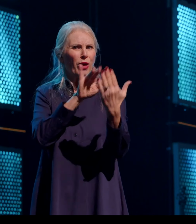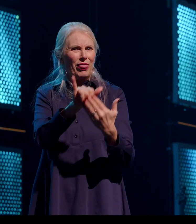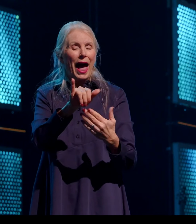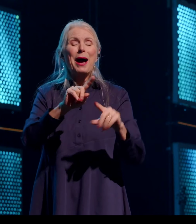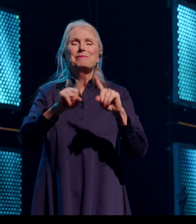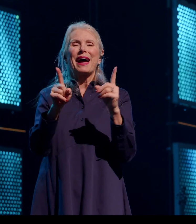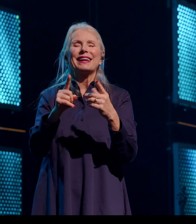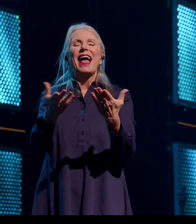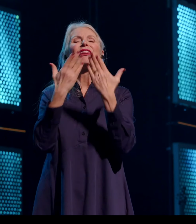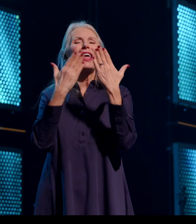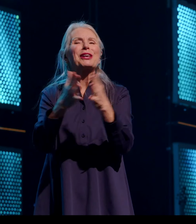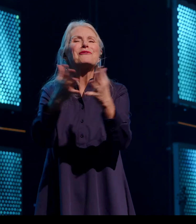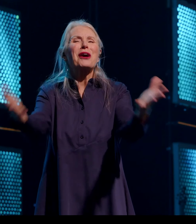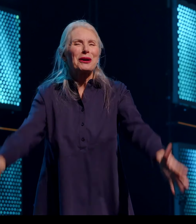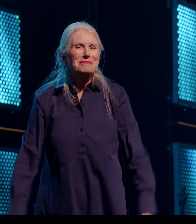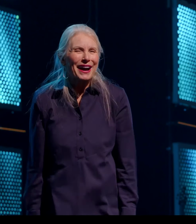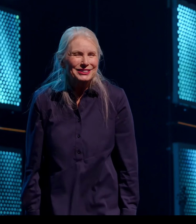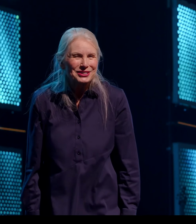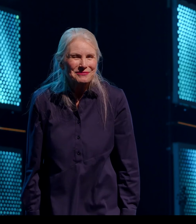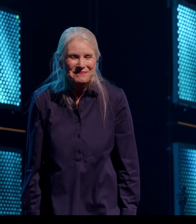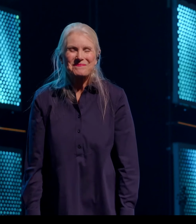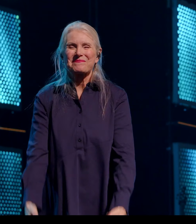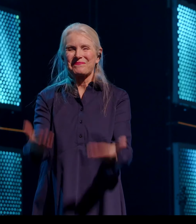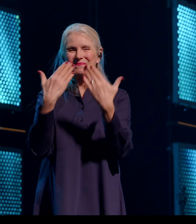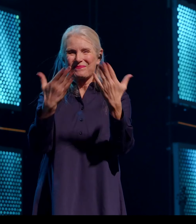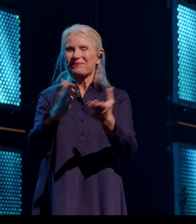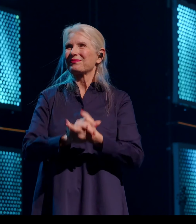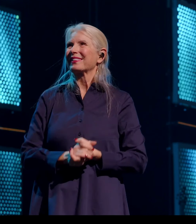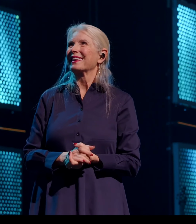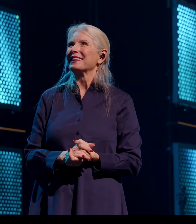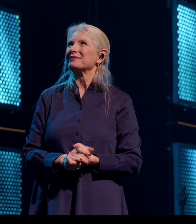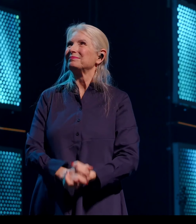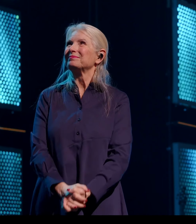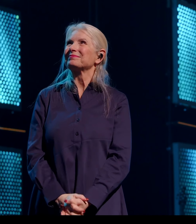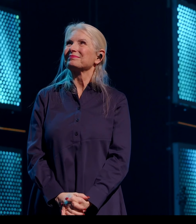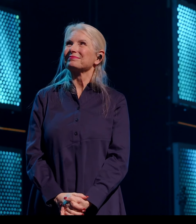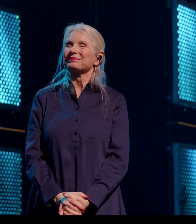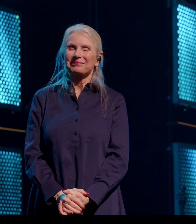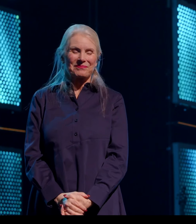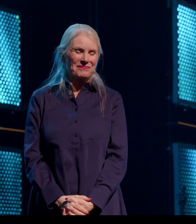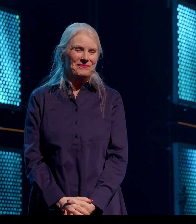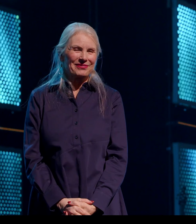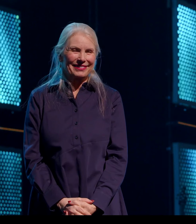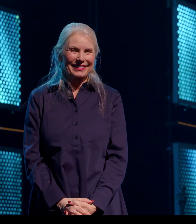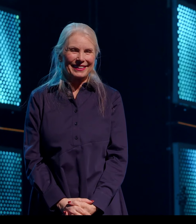So thank you very much. Awesome, awesome. Love you guys.